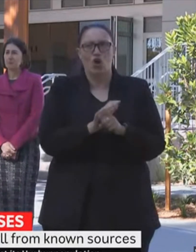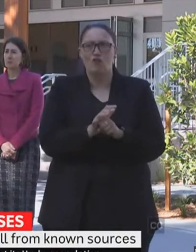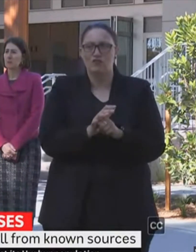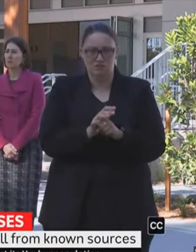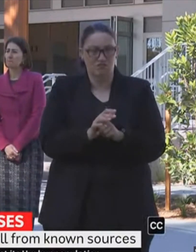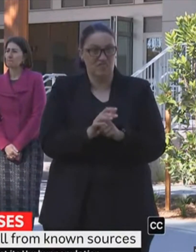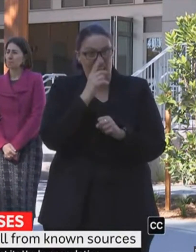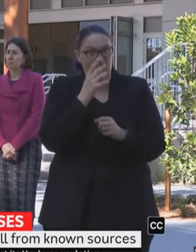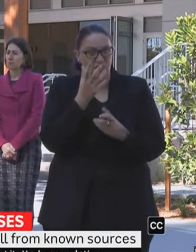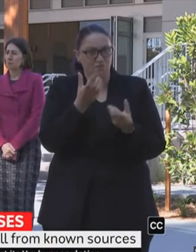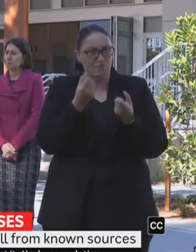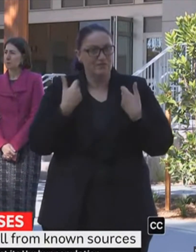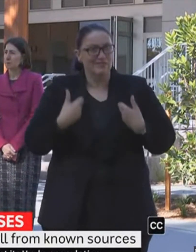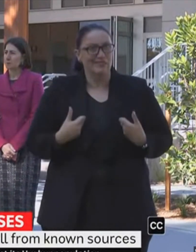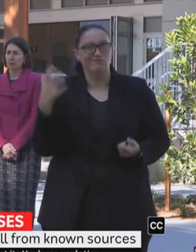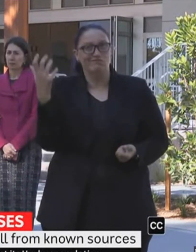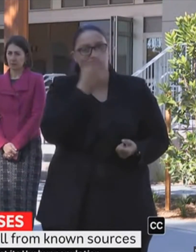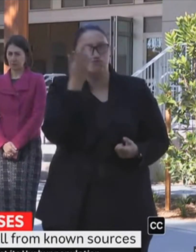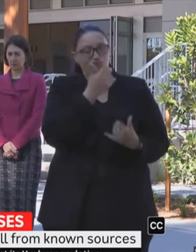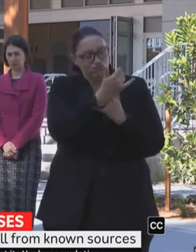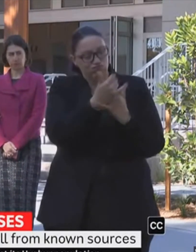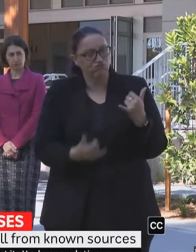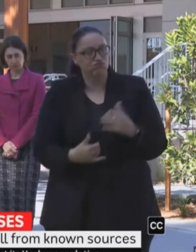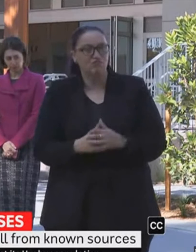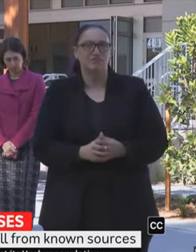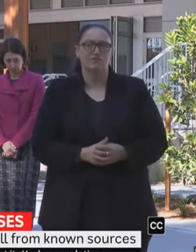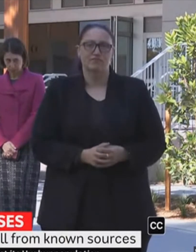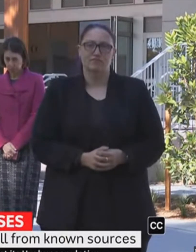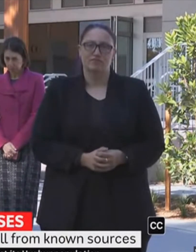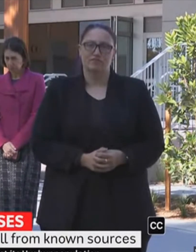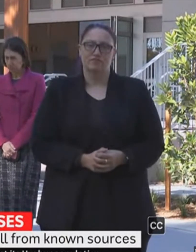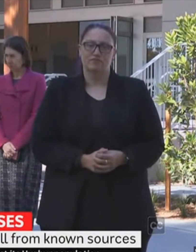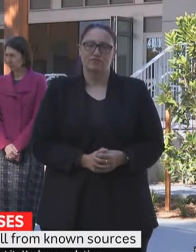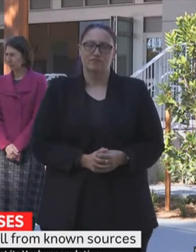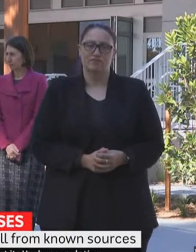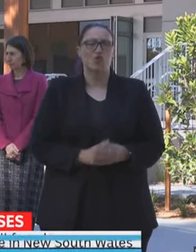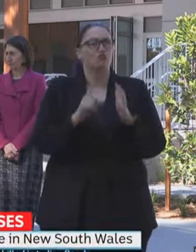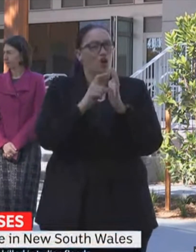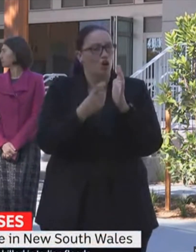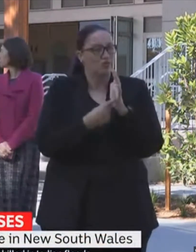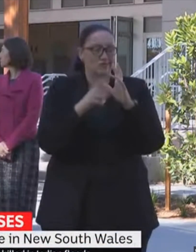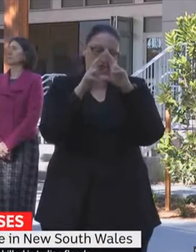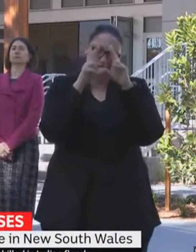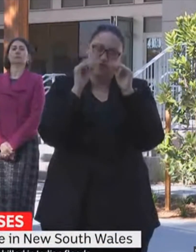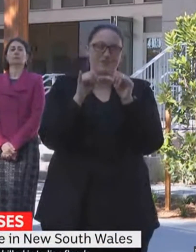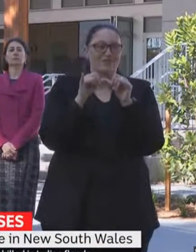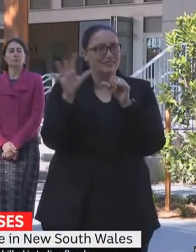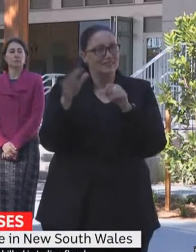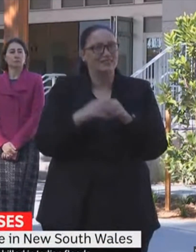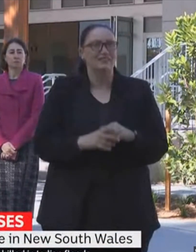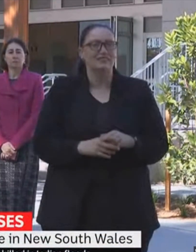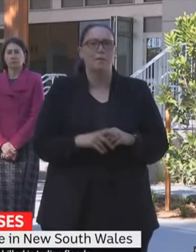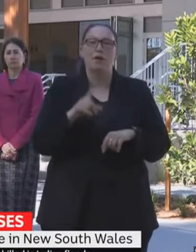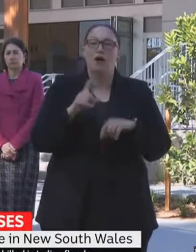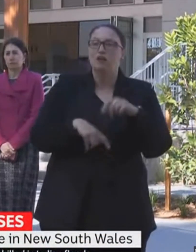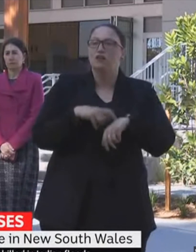them will actually have severe outcomes. We have great clinicians, and generally they have a good prognosis,